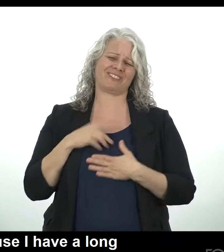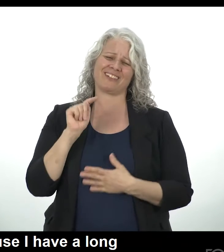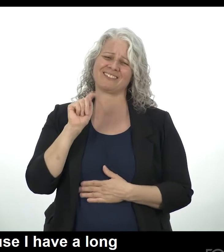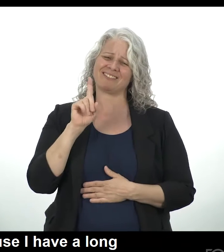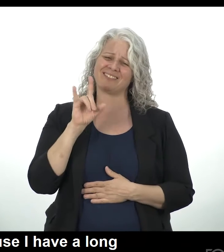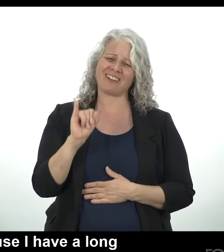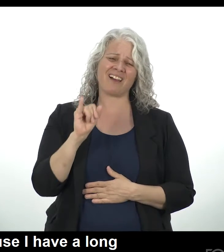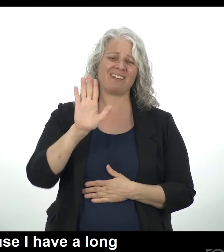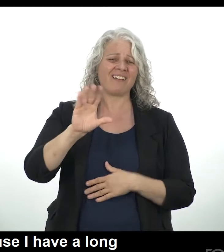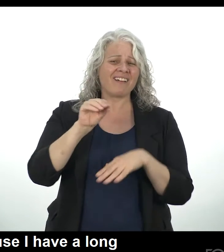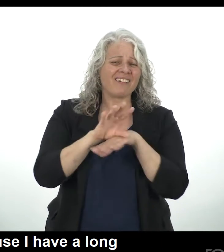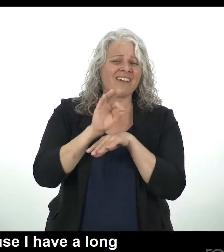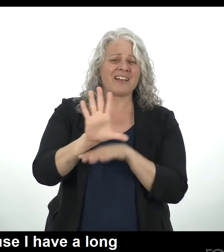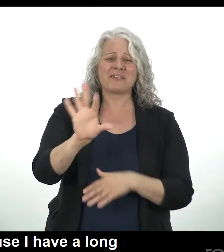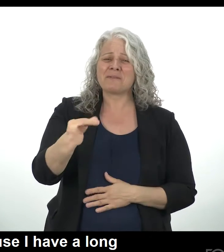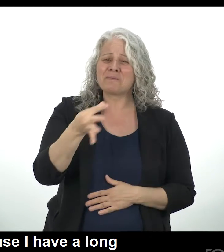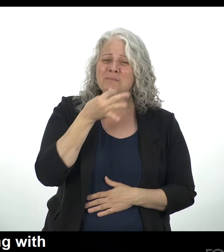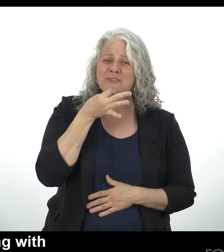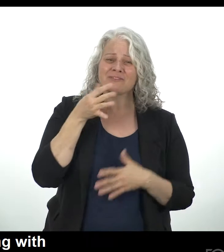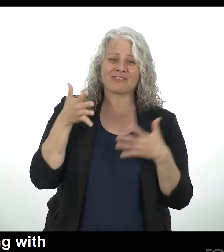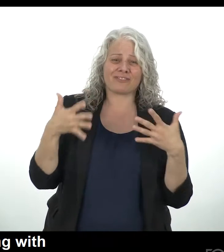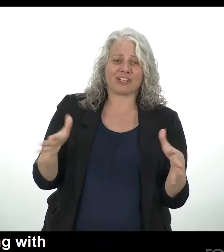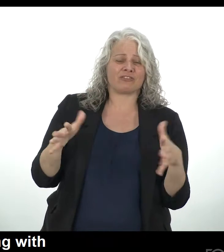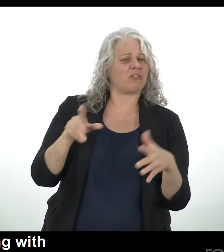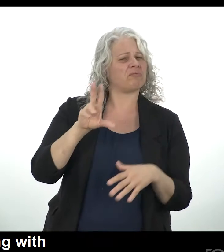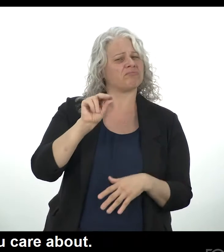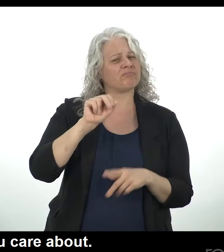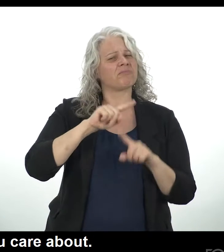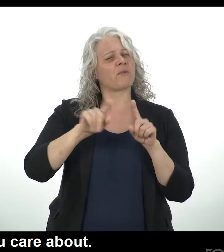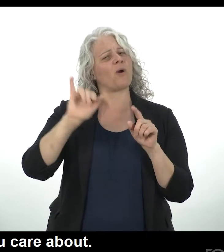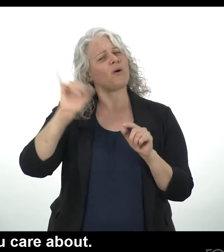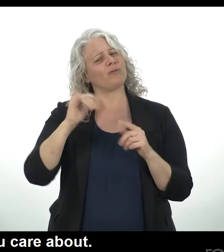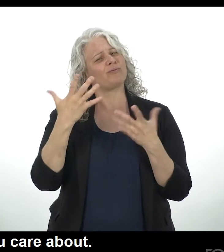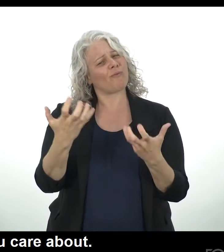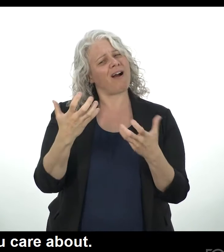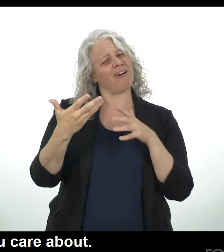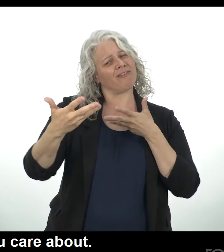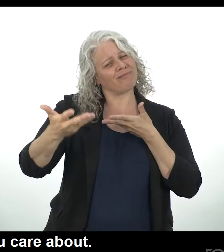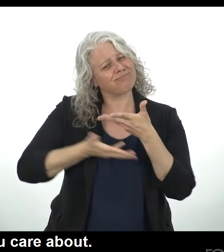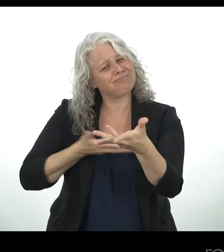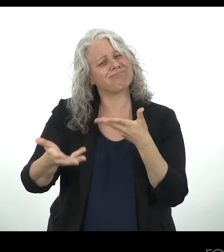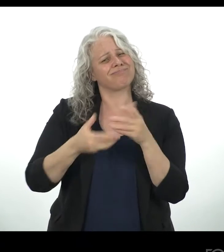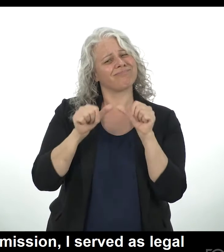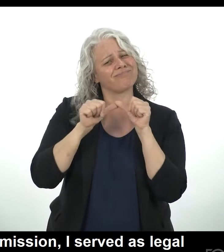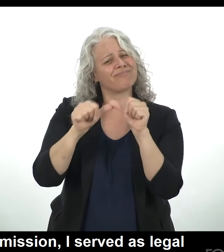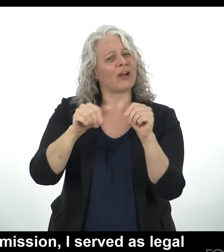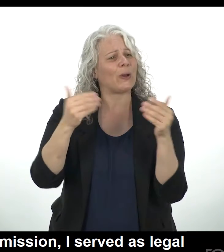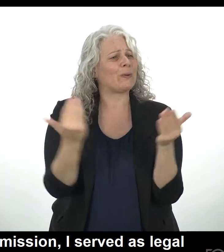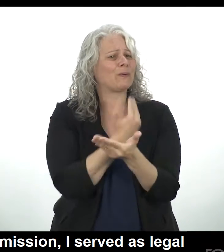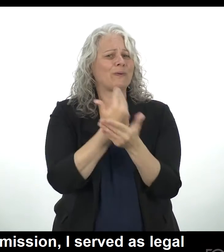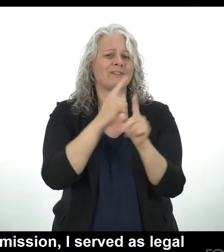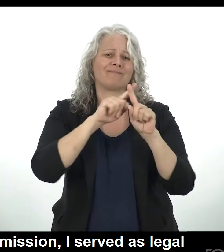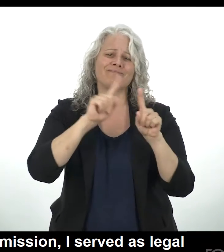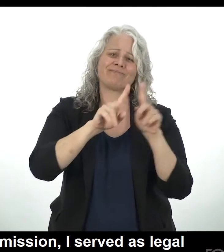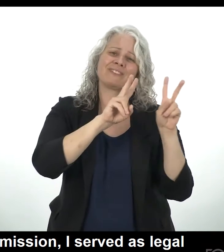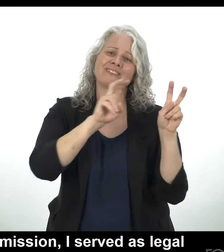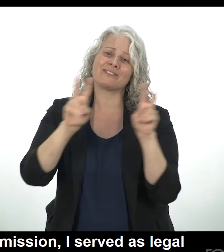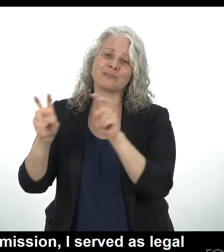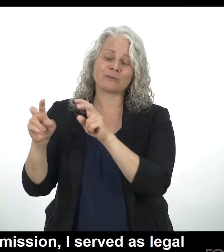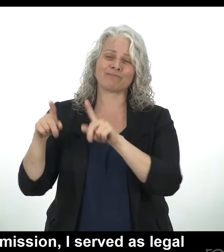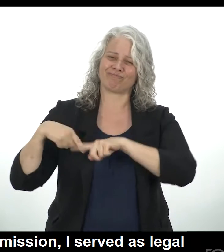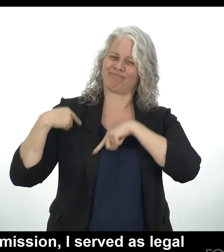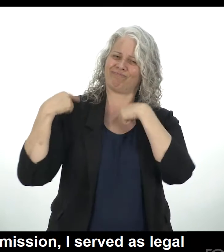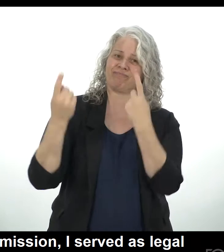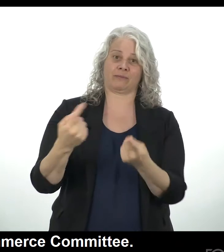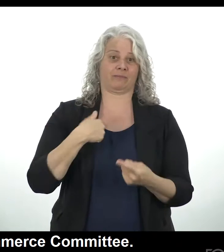your expertise, but also because I have a long history of working with you on the issues you care about. You see, before I came to the Commission,